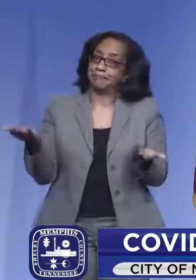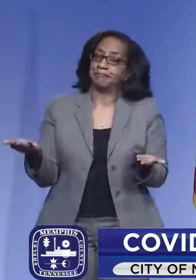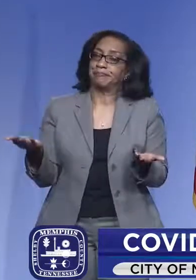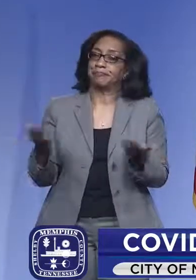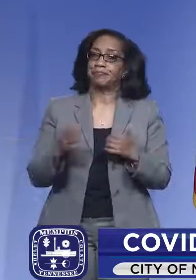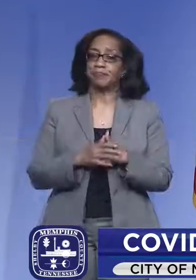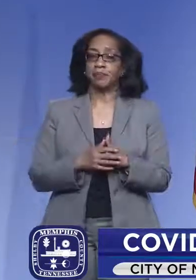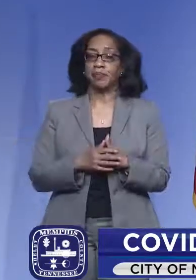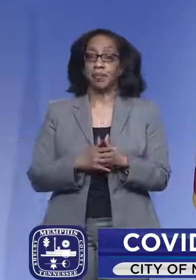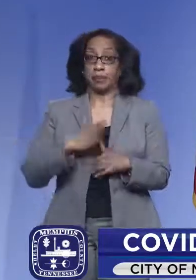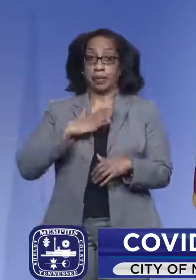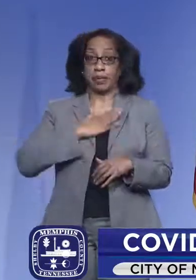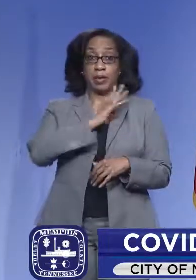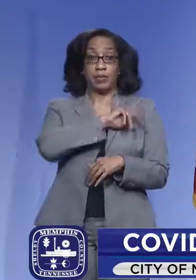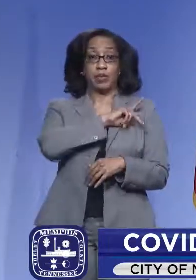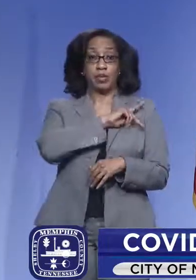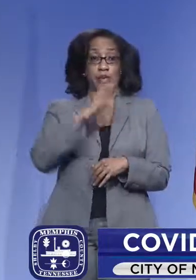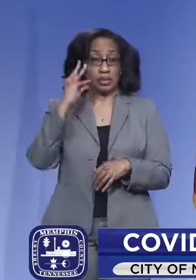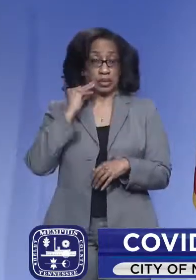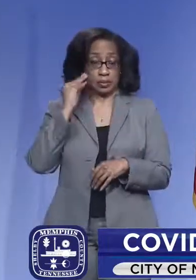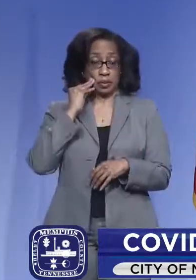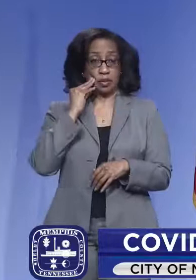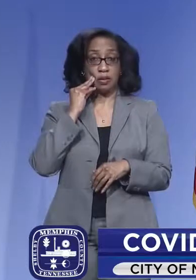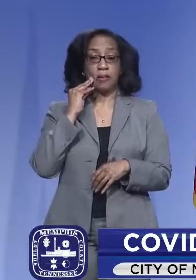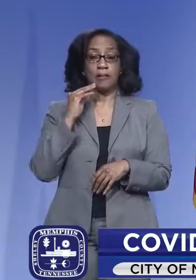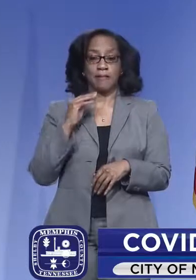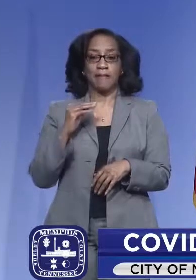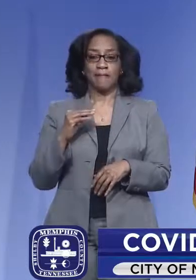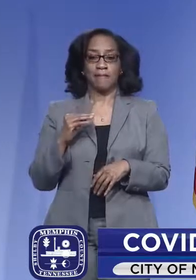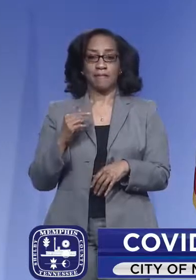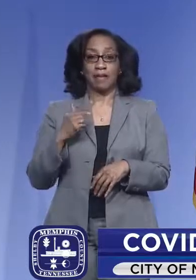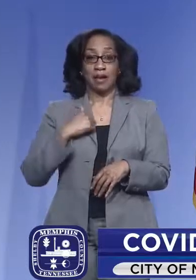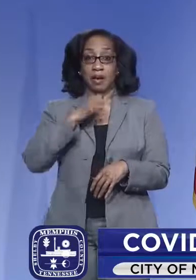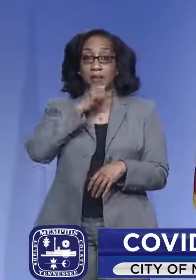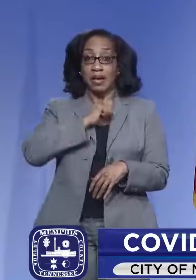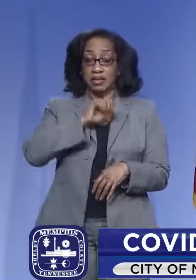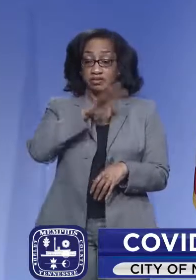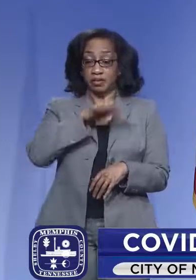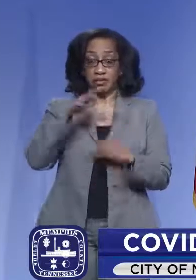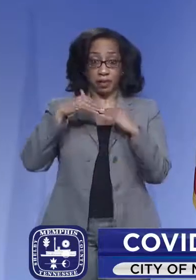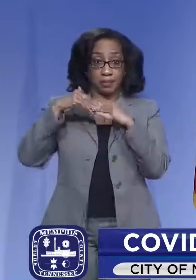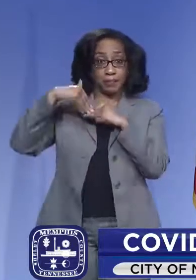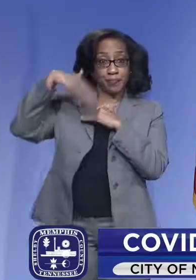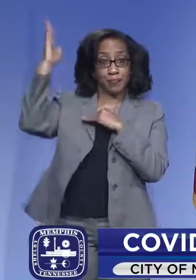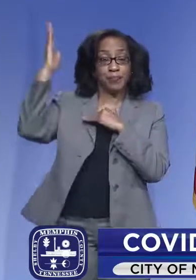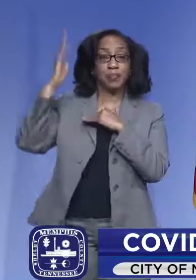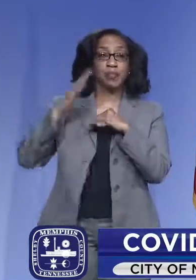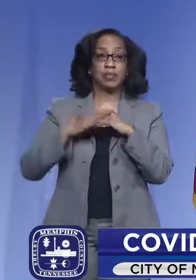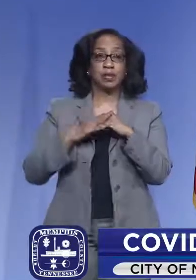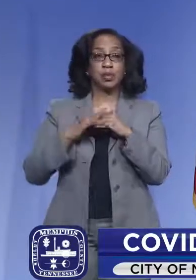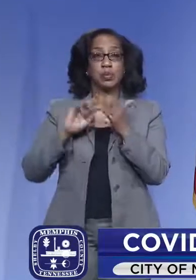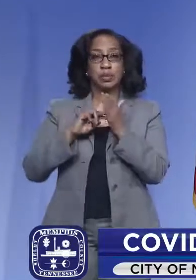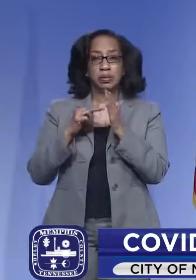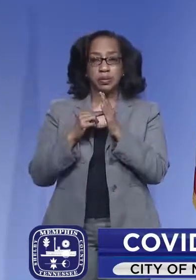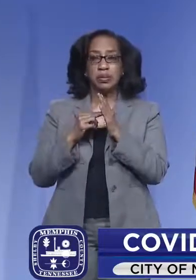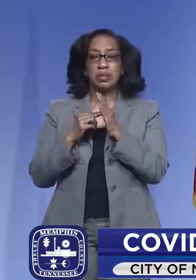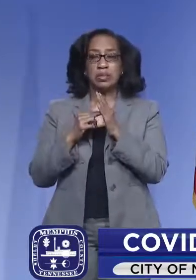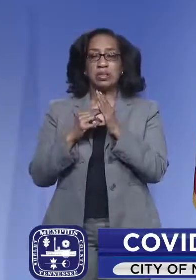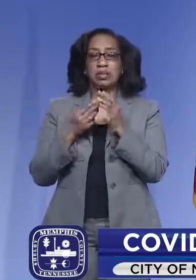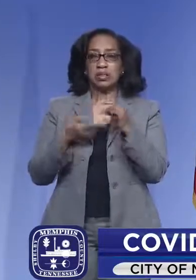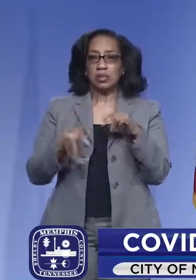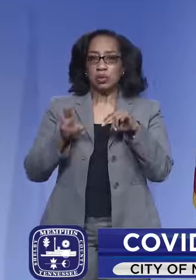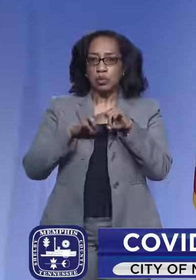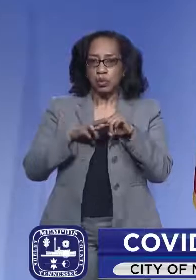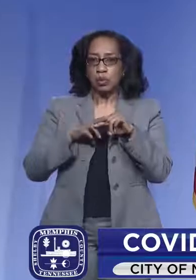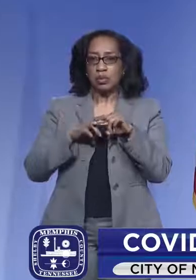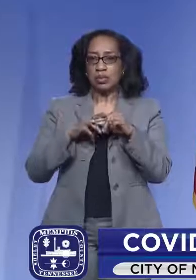is that my personal experience with it was, as a person who's over 55 years of age, at increased risk of death, as a person with